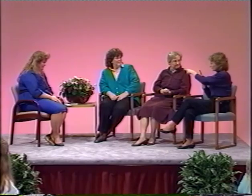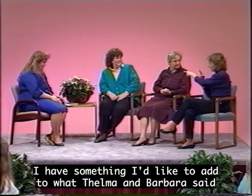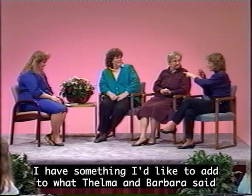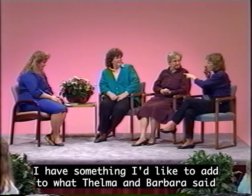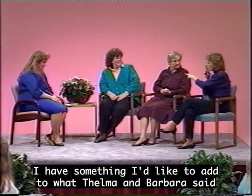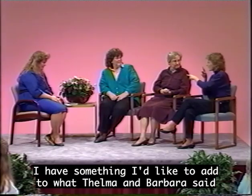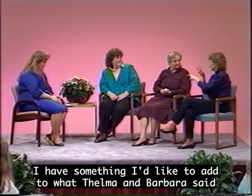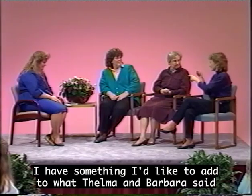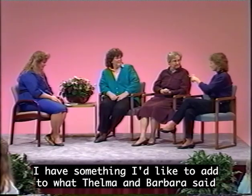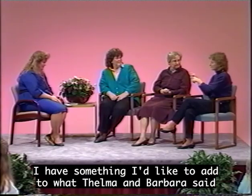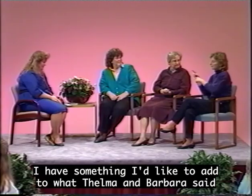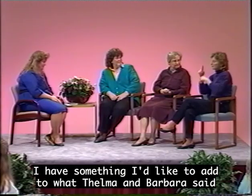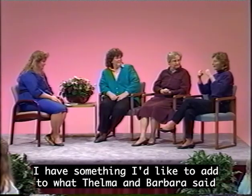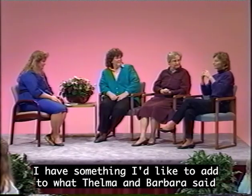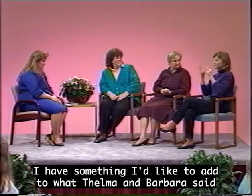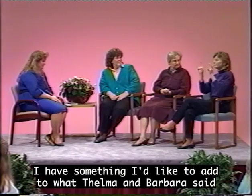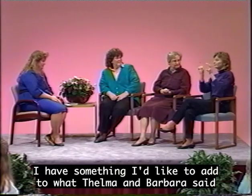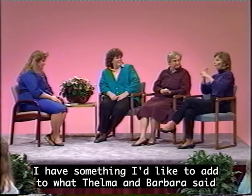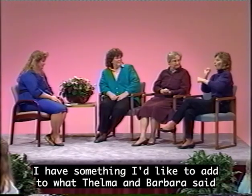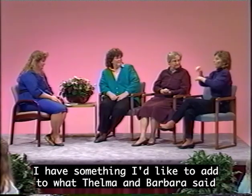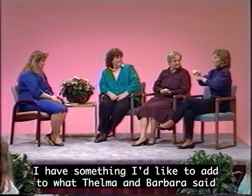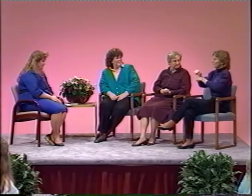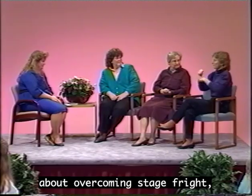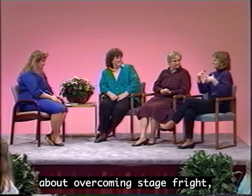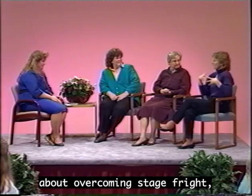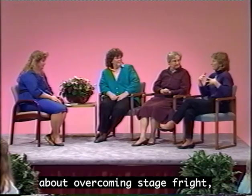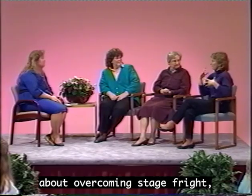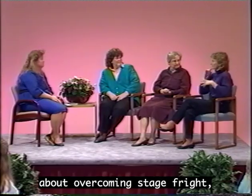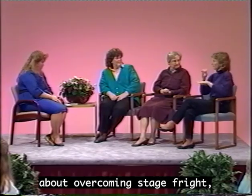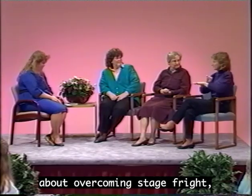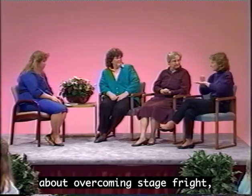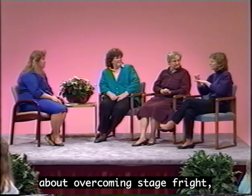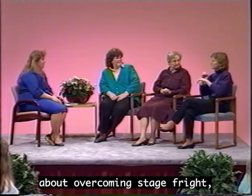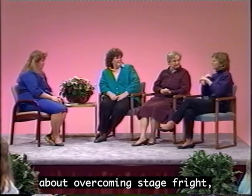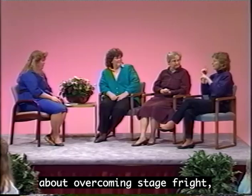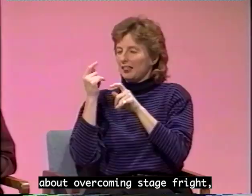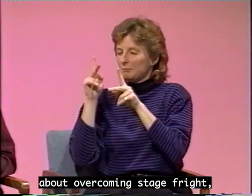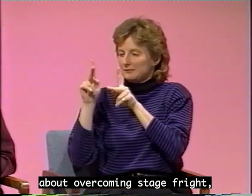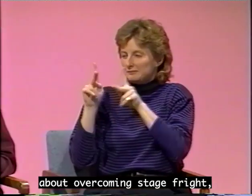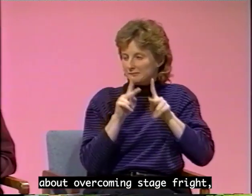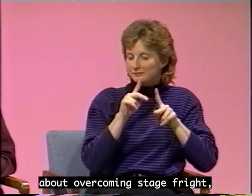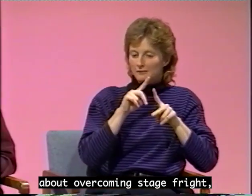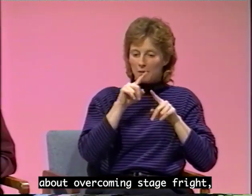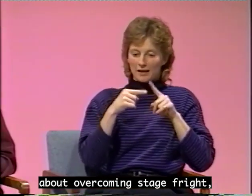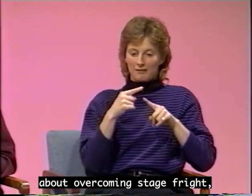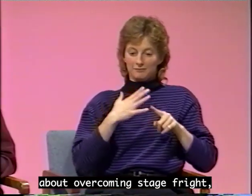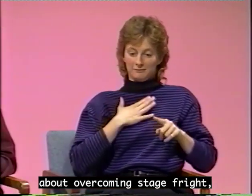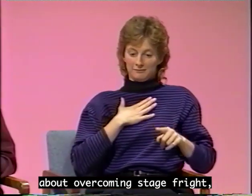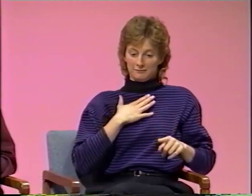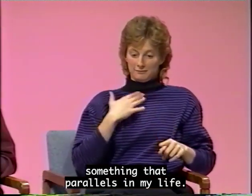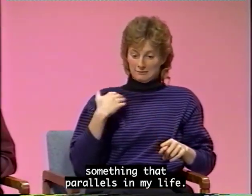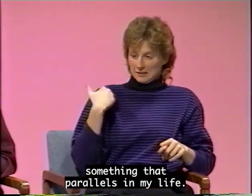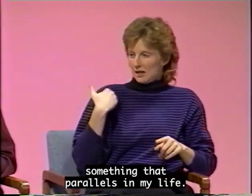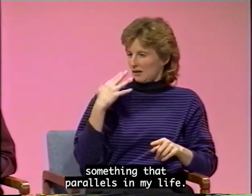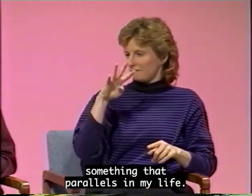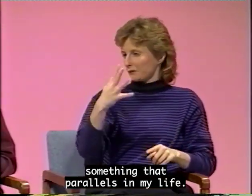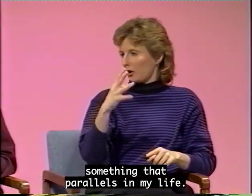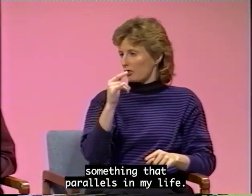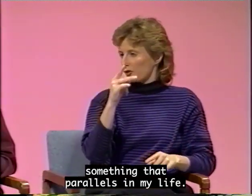I have something I'd like to add to what Thelma and Barbara said about overcoming stage fright. Something that's parallels in